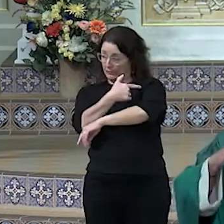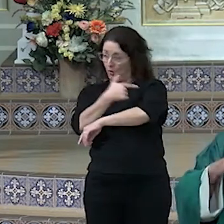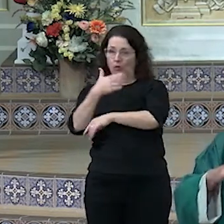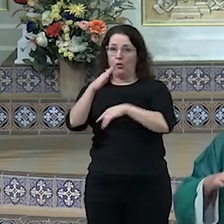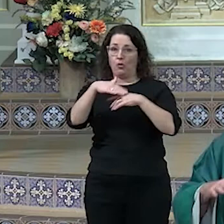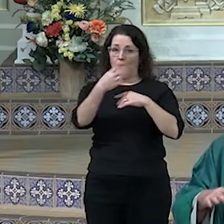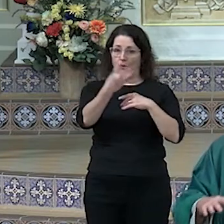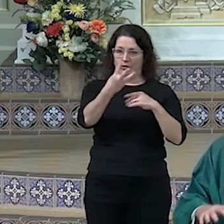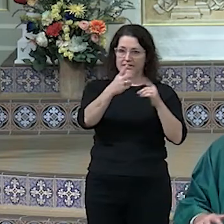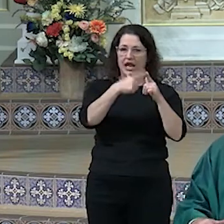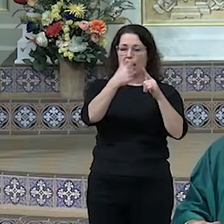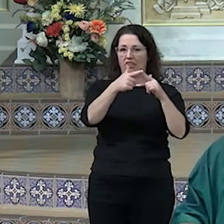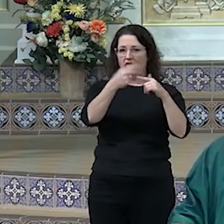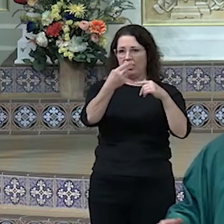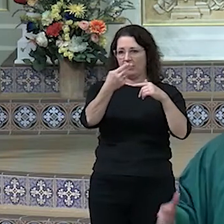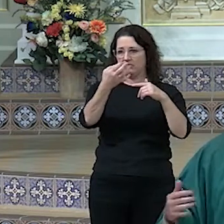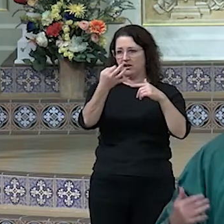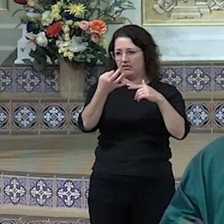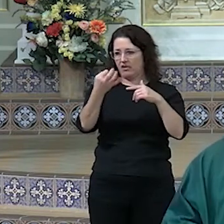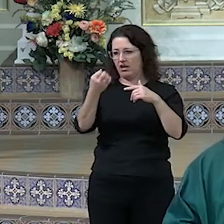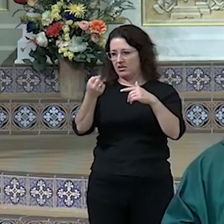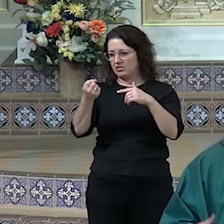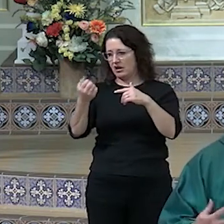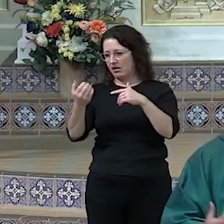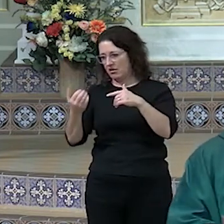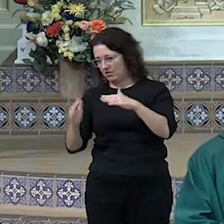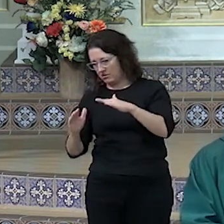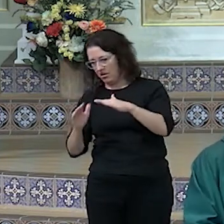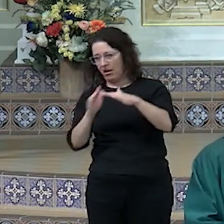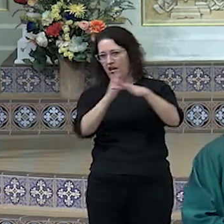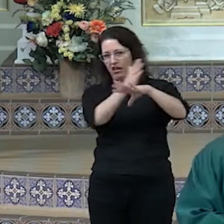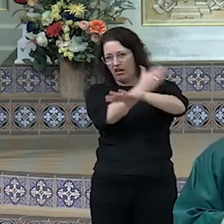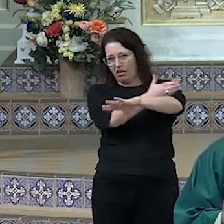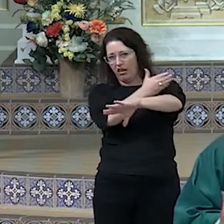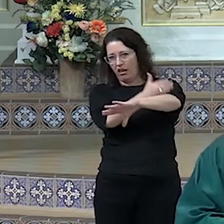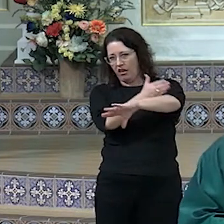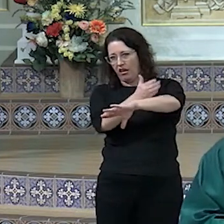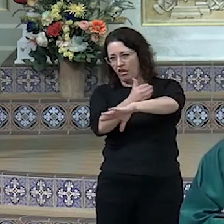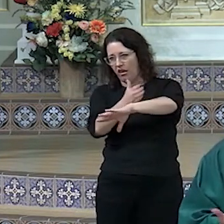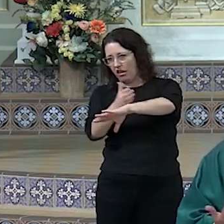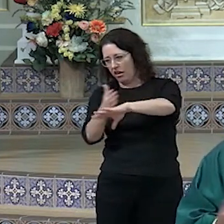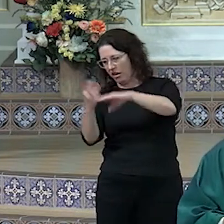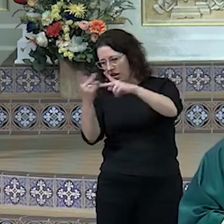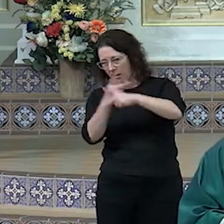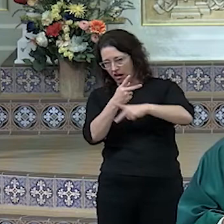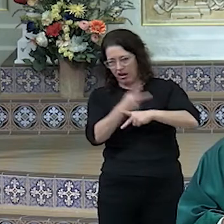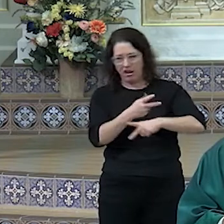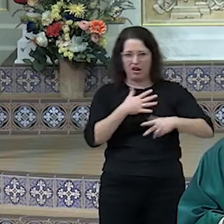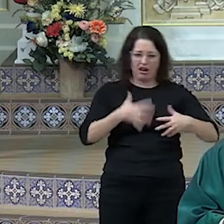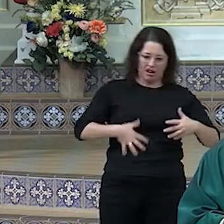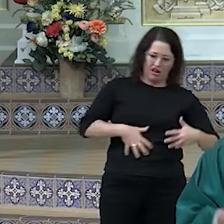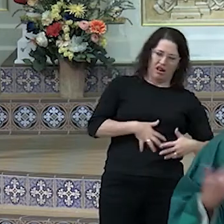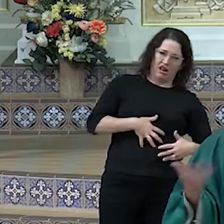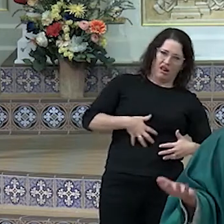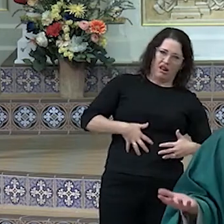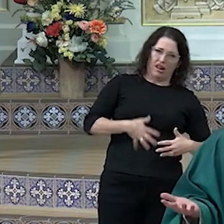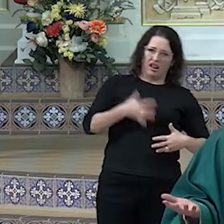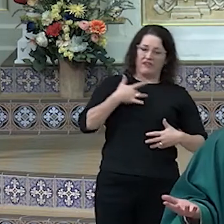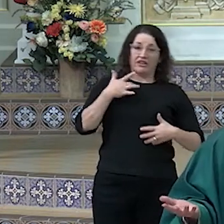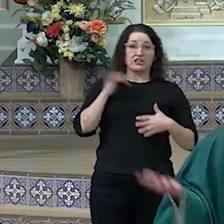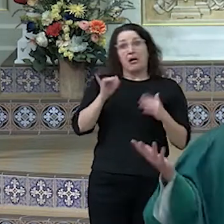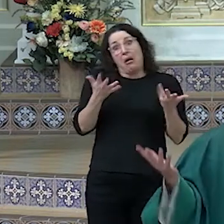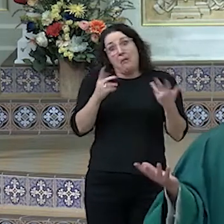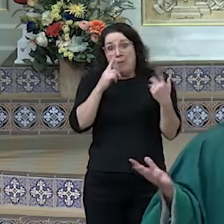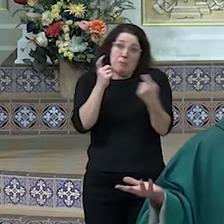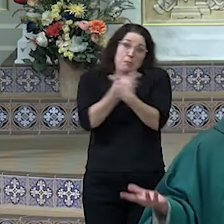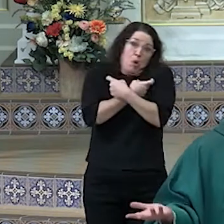when I just start going down in energy and my stomach feels like, I don't know, like they put poison in my